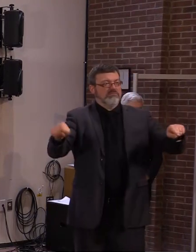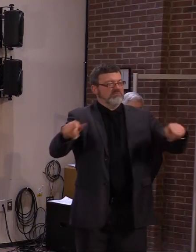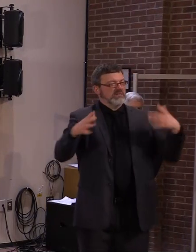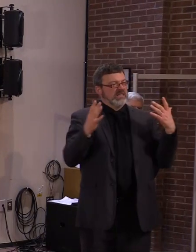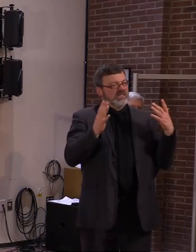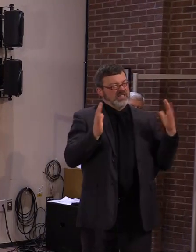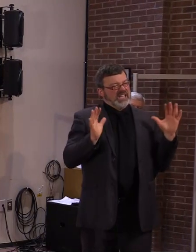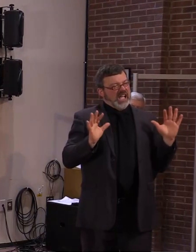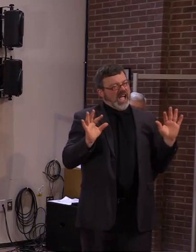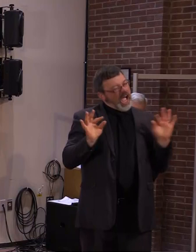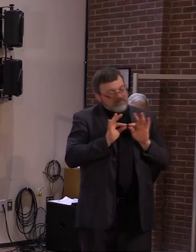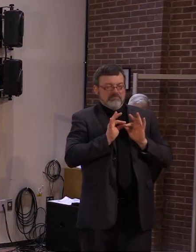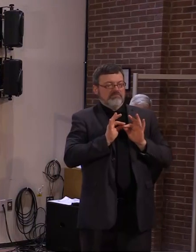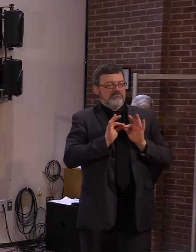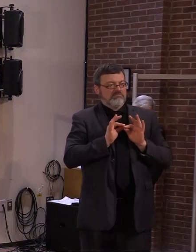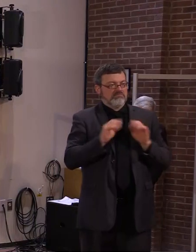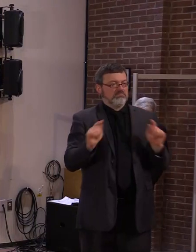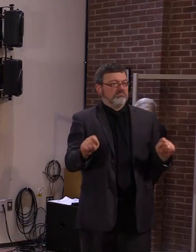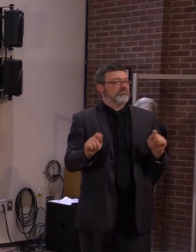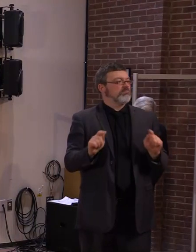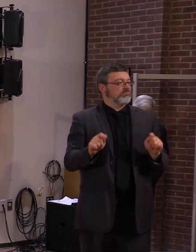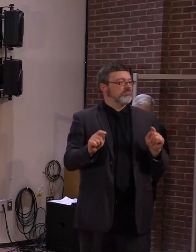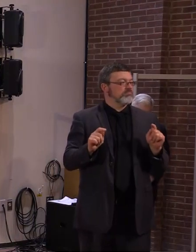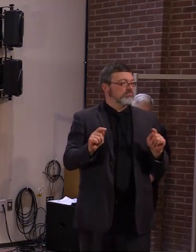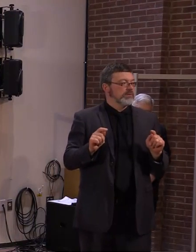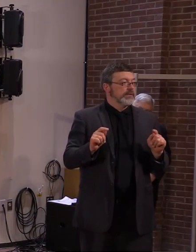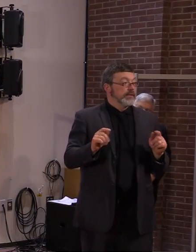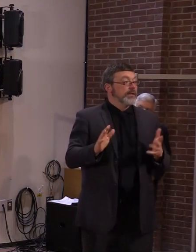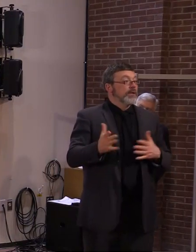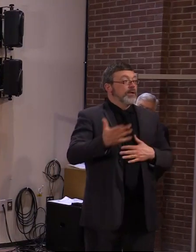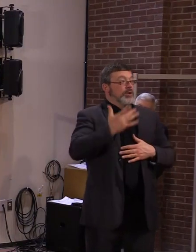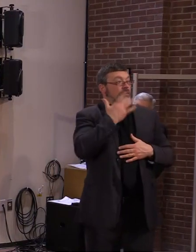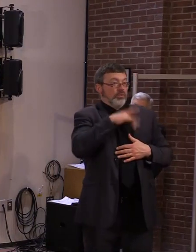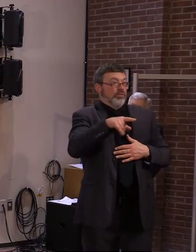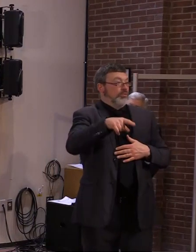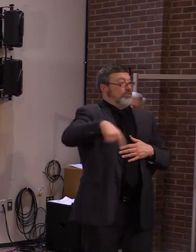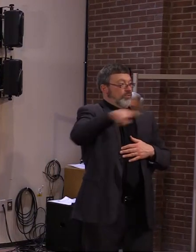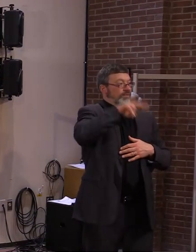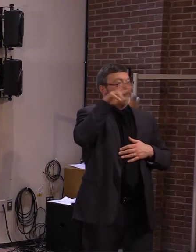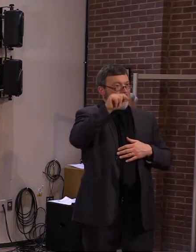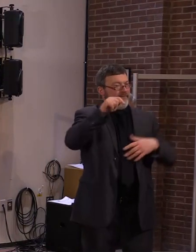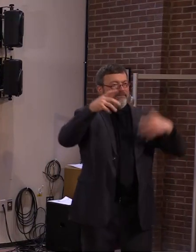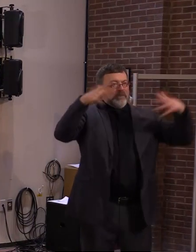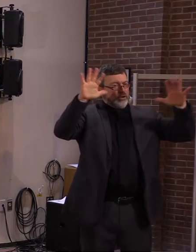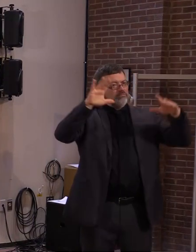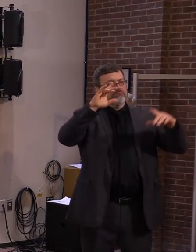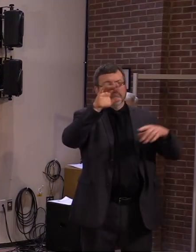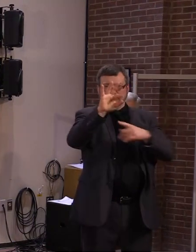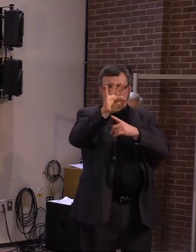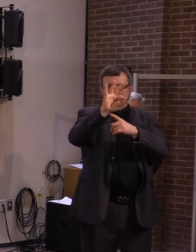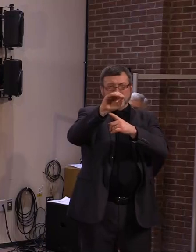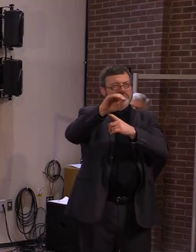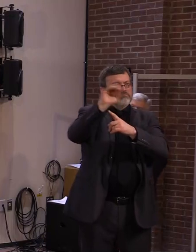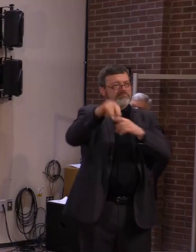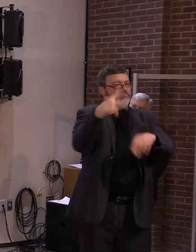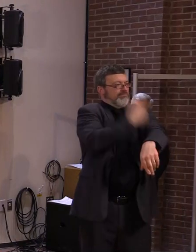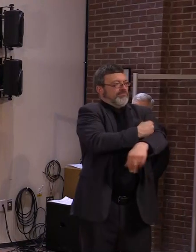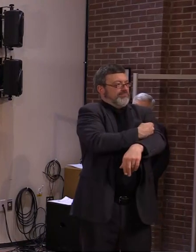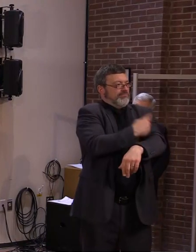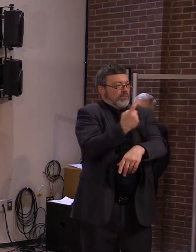vast majority of Vermonters who are eligible are vaccinated. But I do have a message today for the